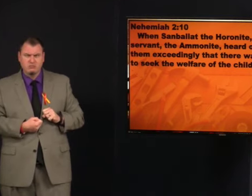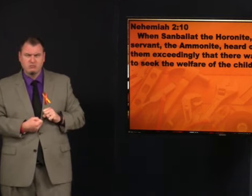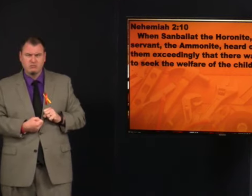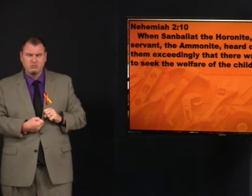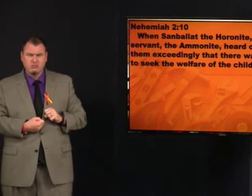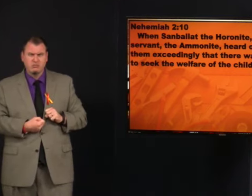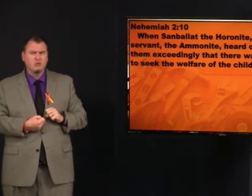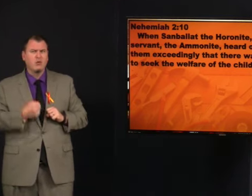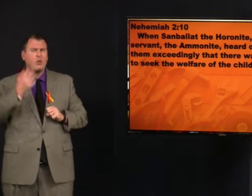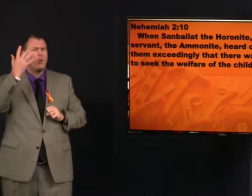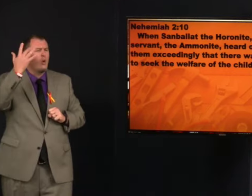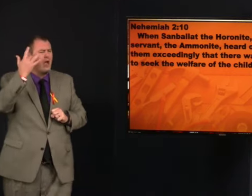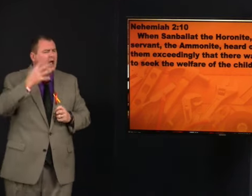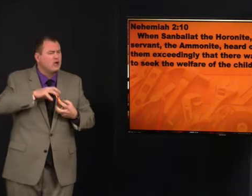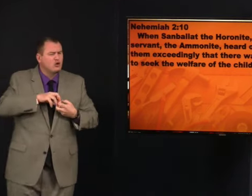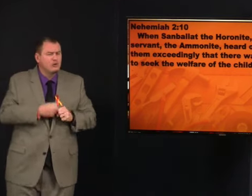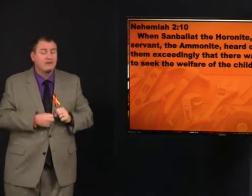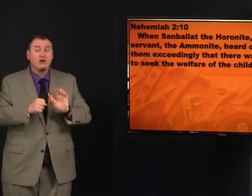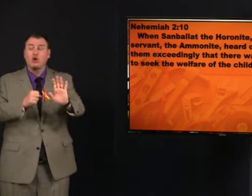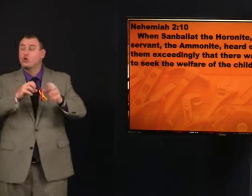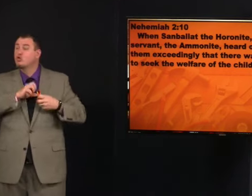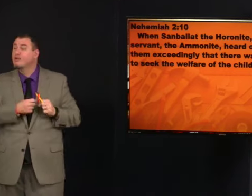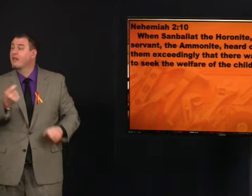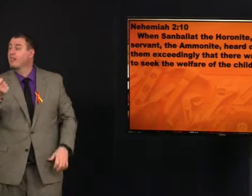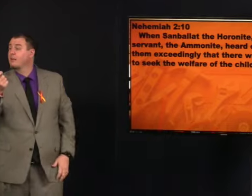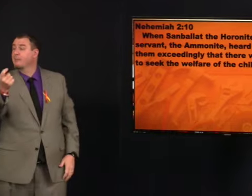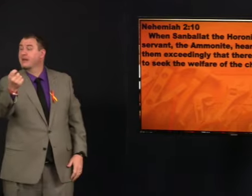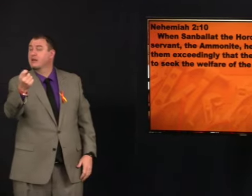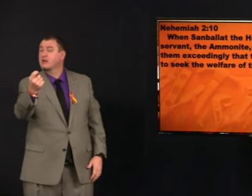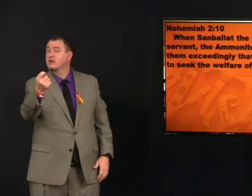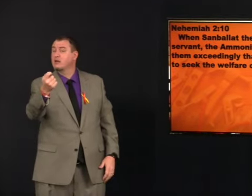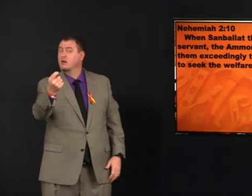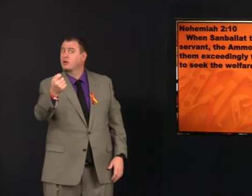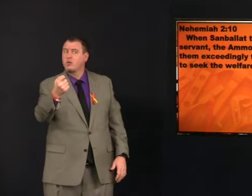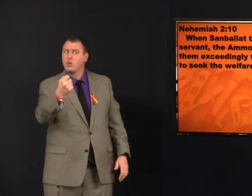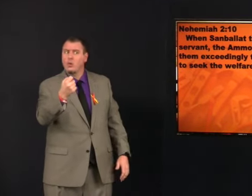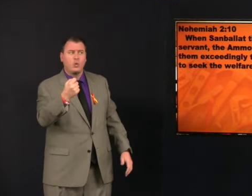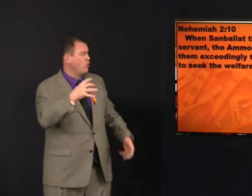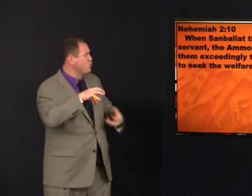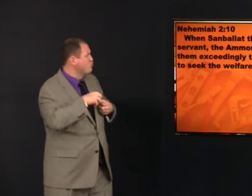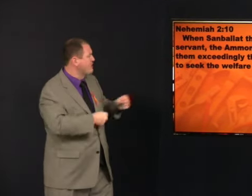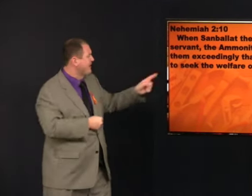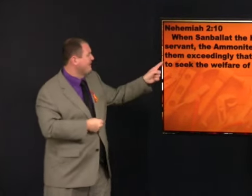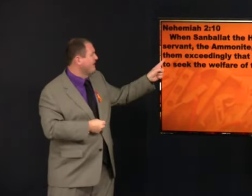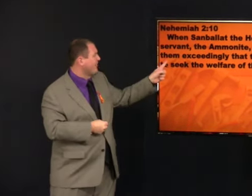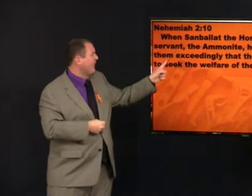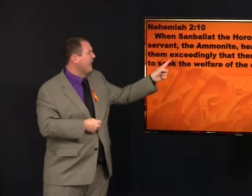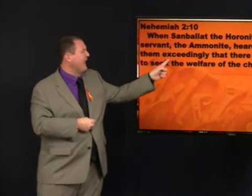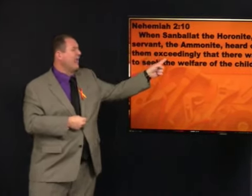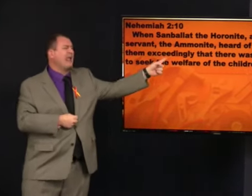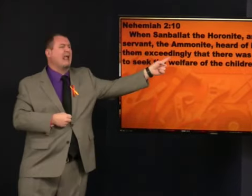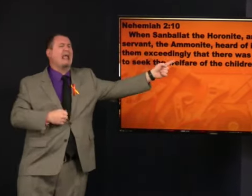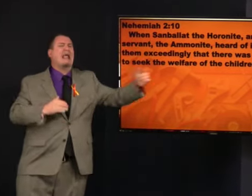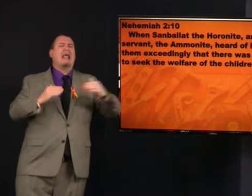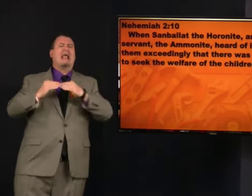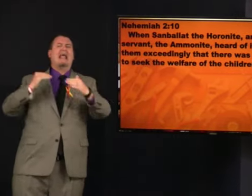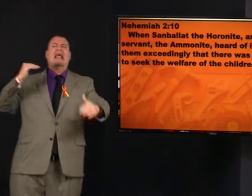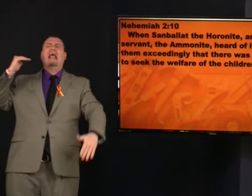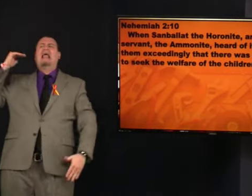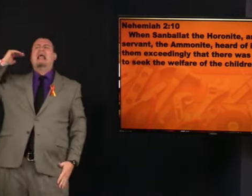them exceedingly. Why are they grieved? And not only just a little bit, it says